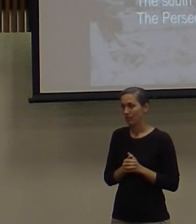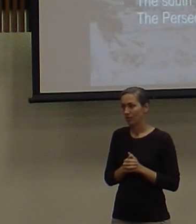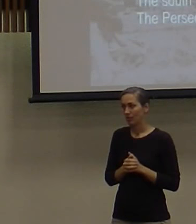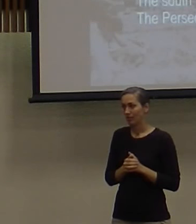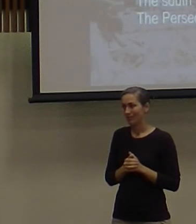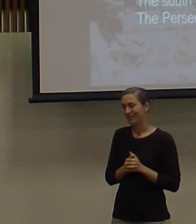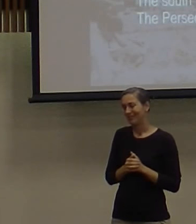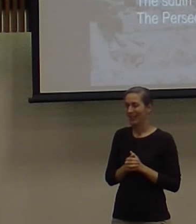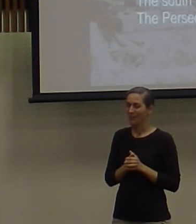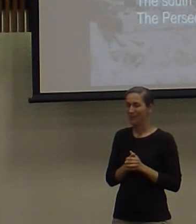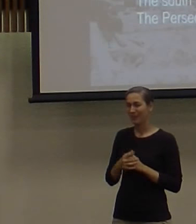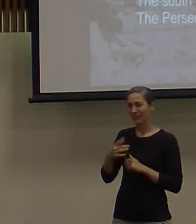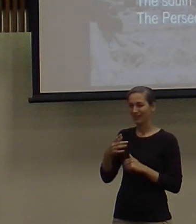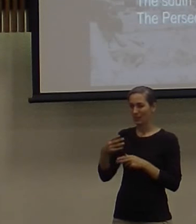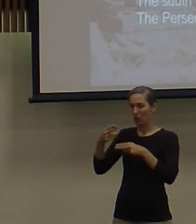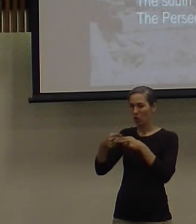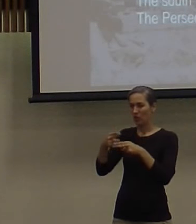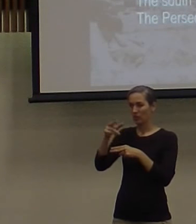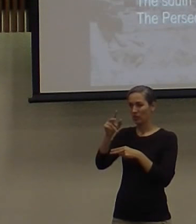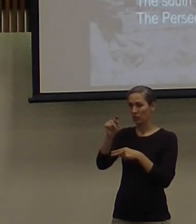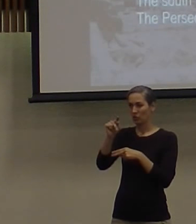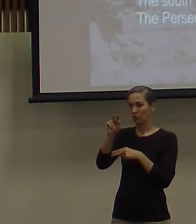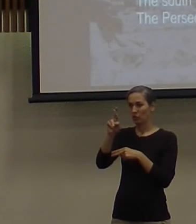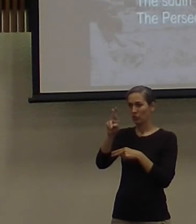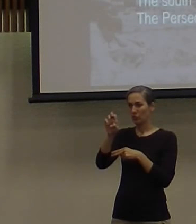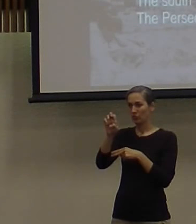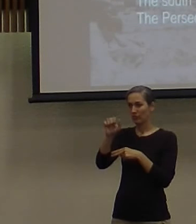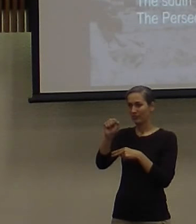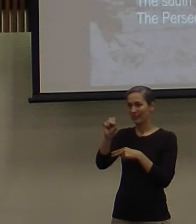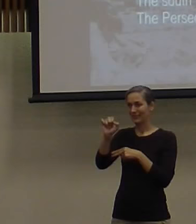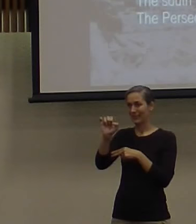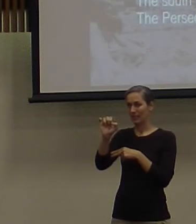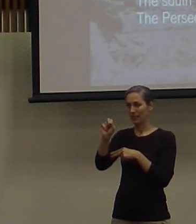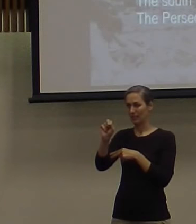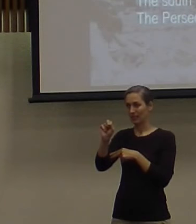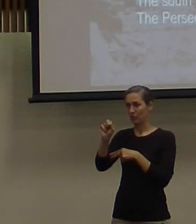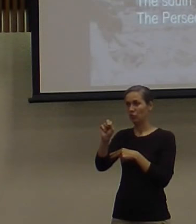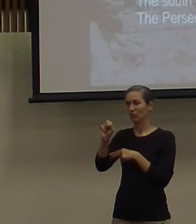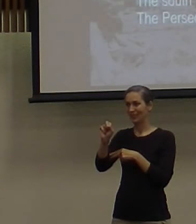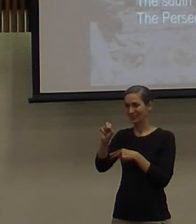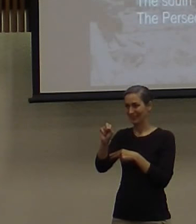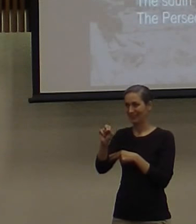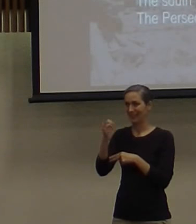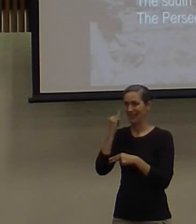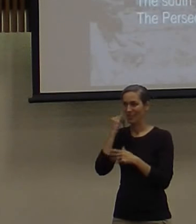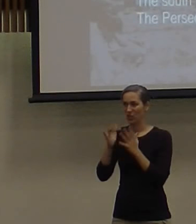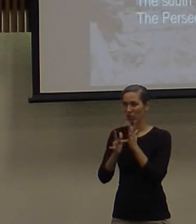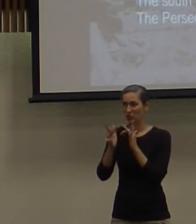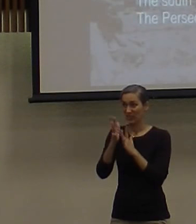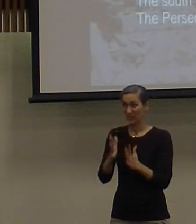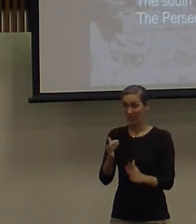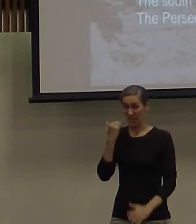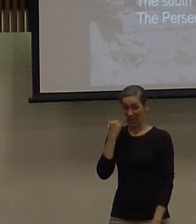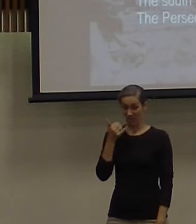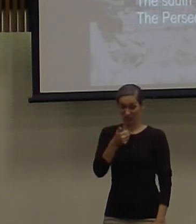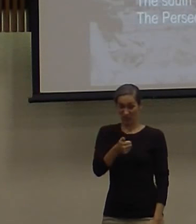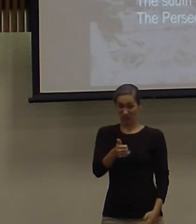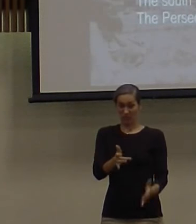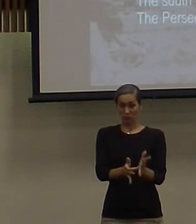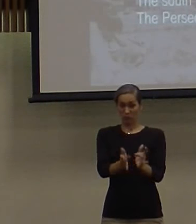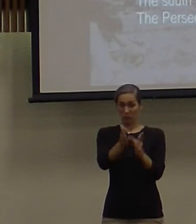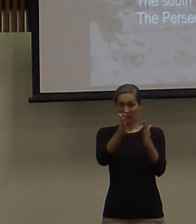Christian because of the Christianity. They thought that whoever that related to Christianity will be considered as a Christian, someone